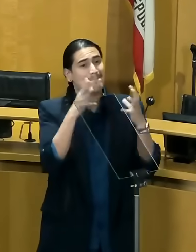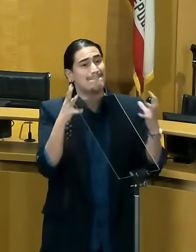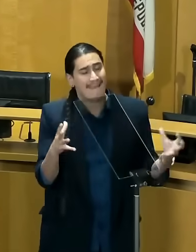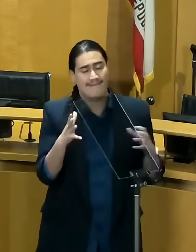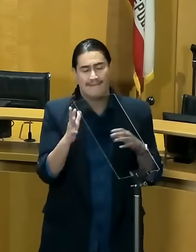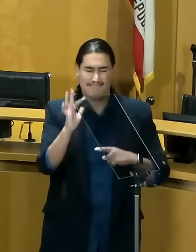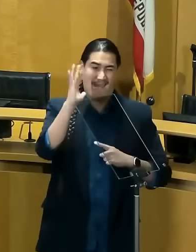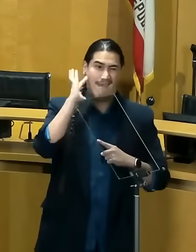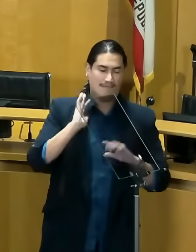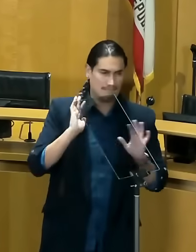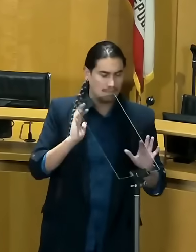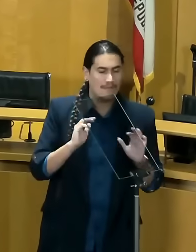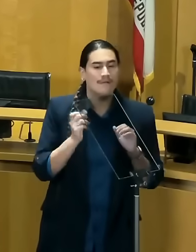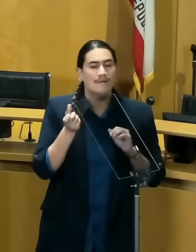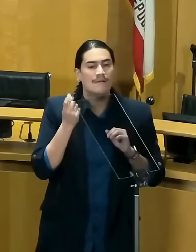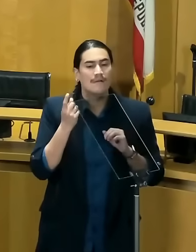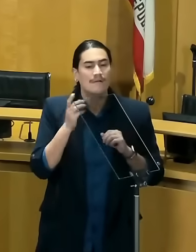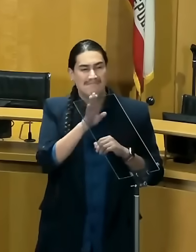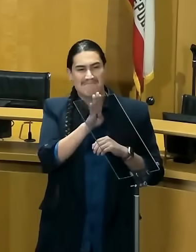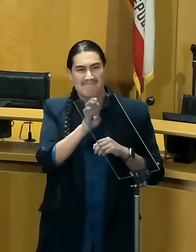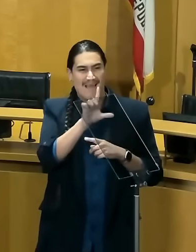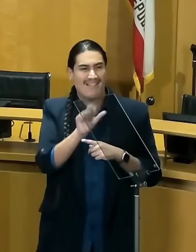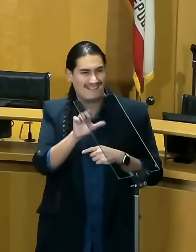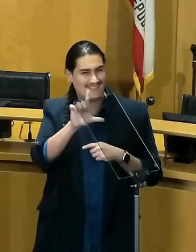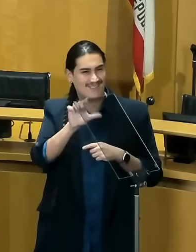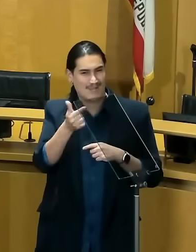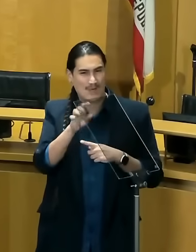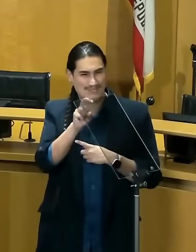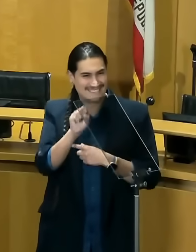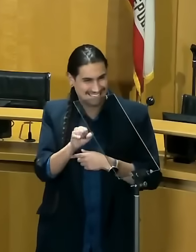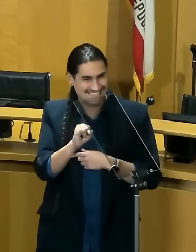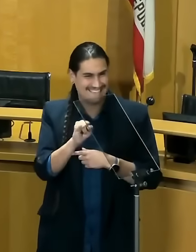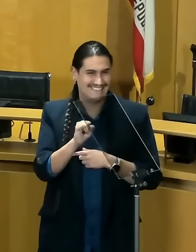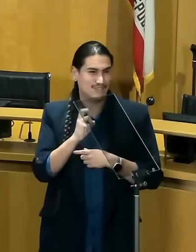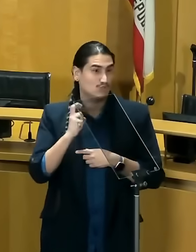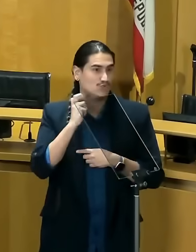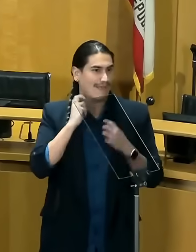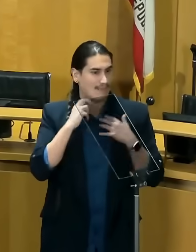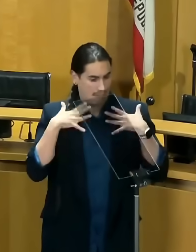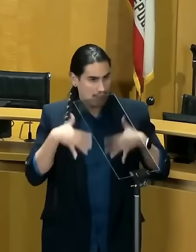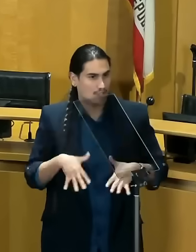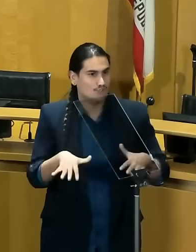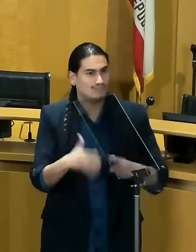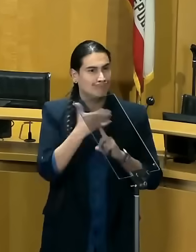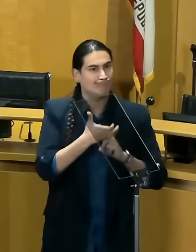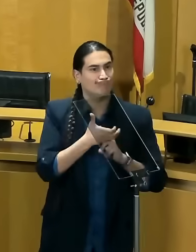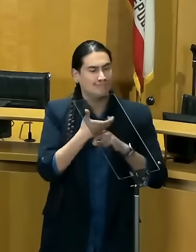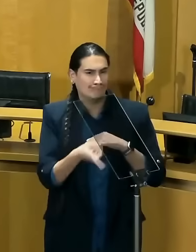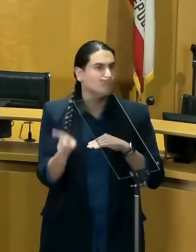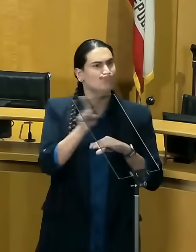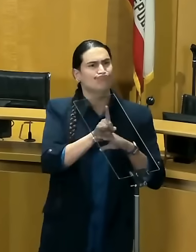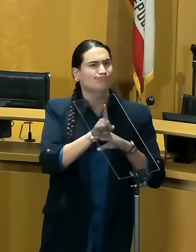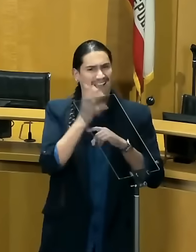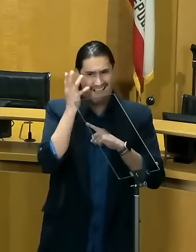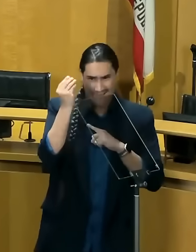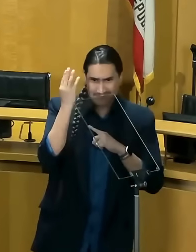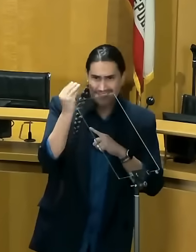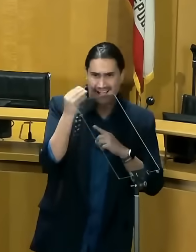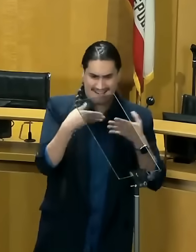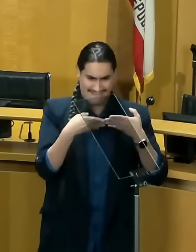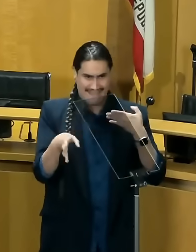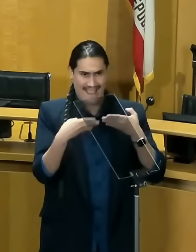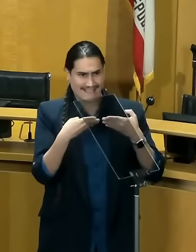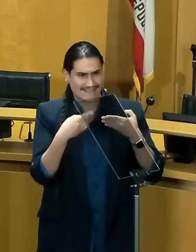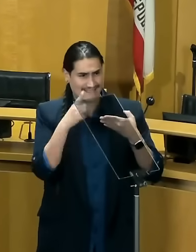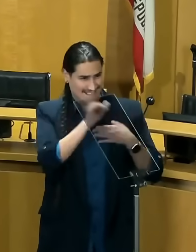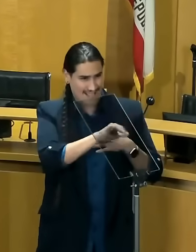many years ago, Bela Lugosi, in his Dracula costume, stood outside of the gates